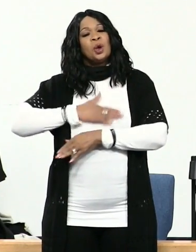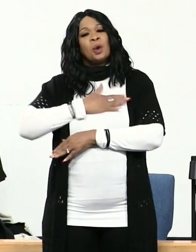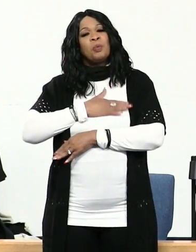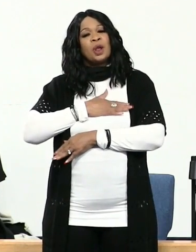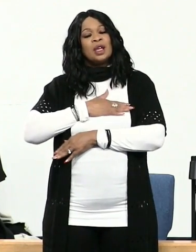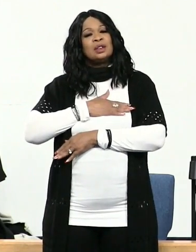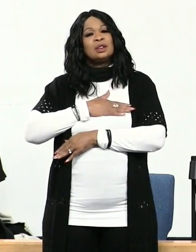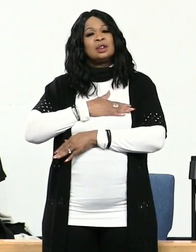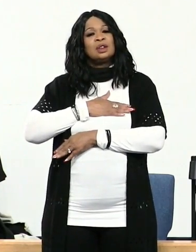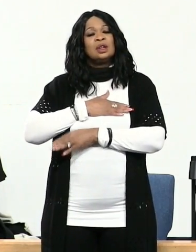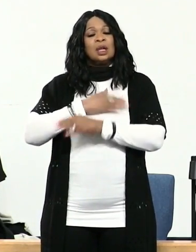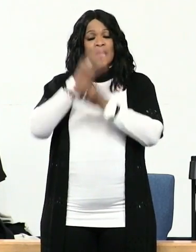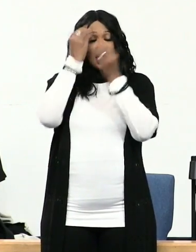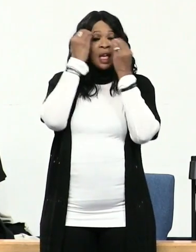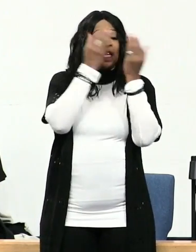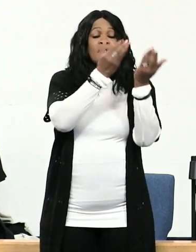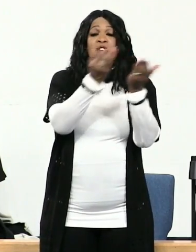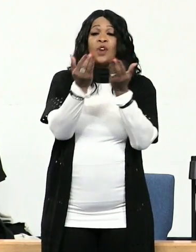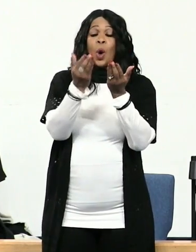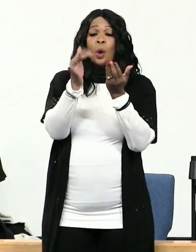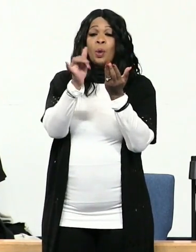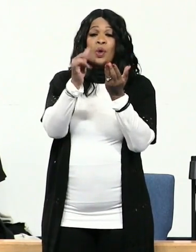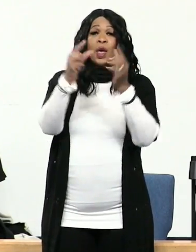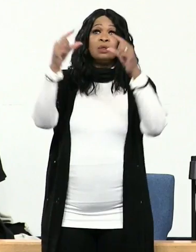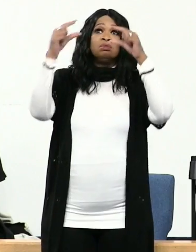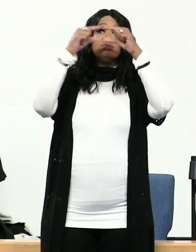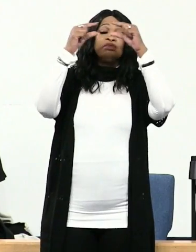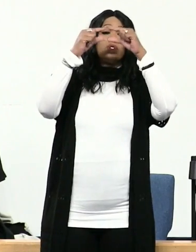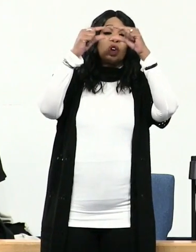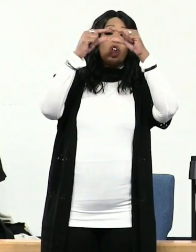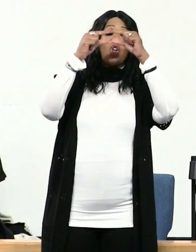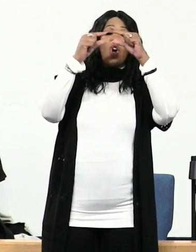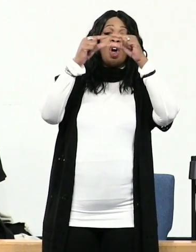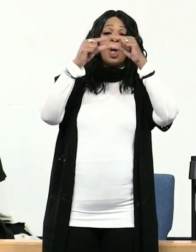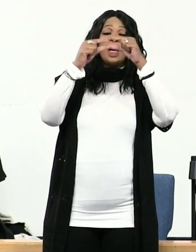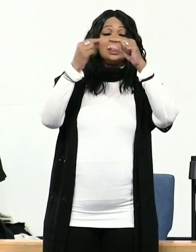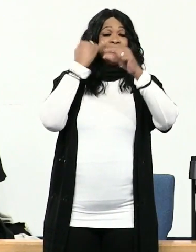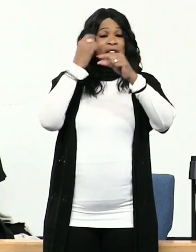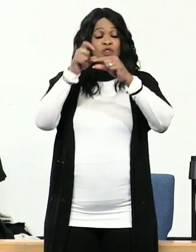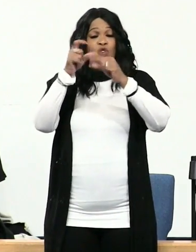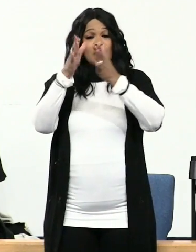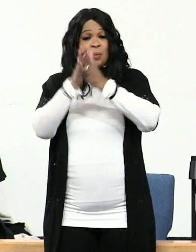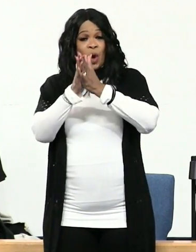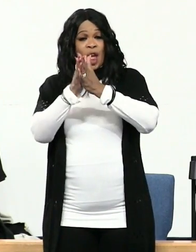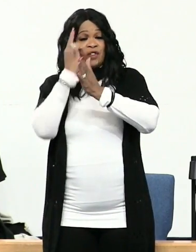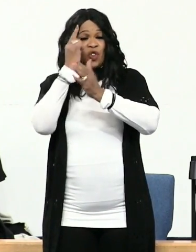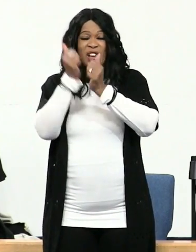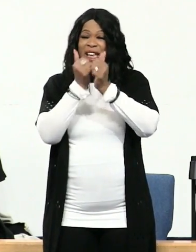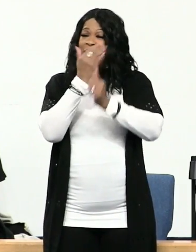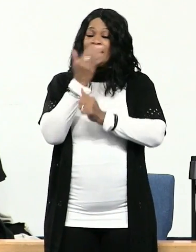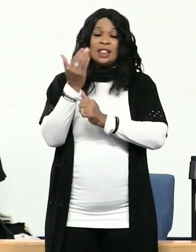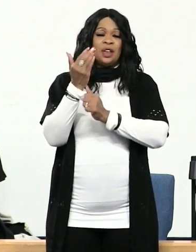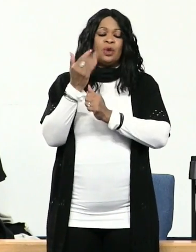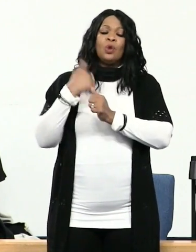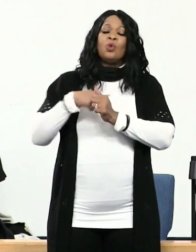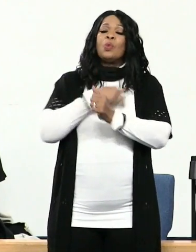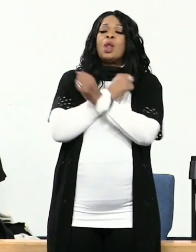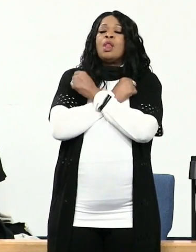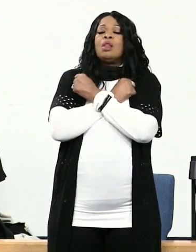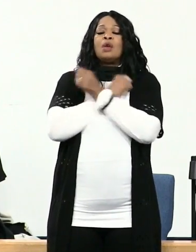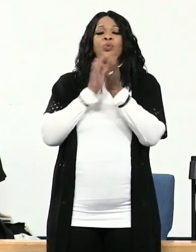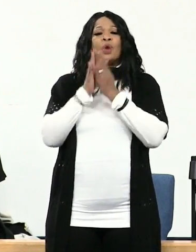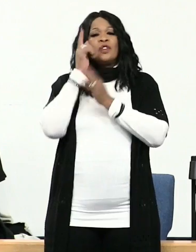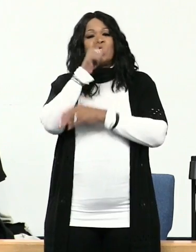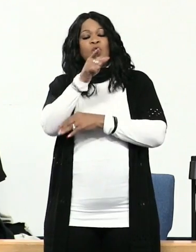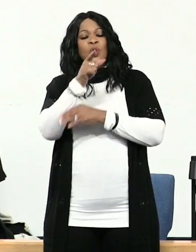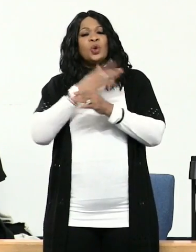ahead and let us know that you've done that on our connection card. If you need prayer for anything at all, we would love to pray for you.